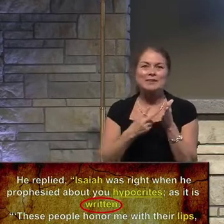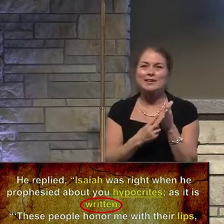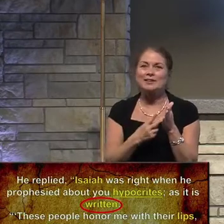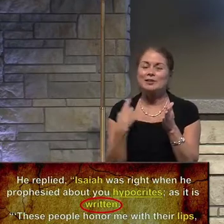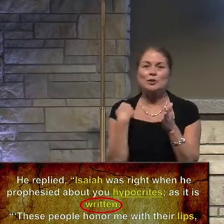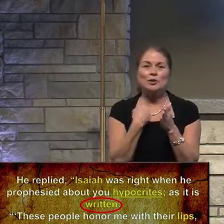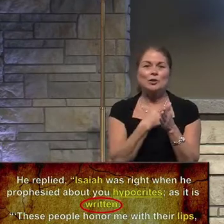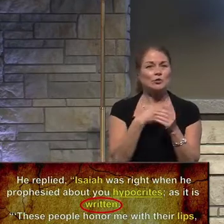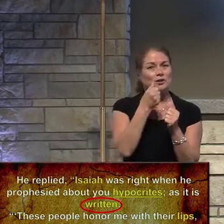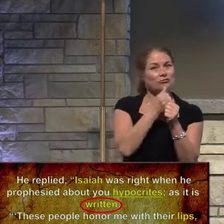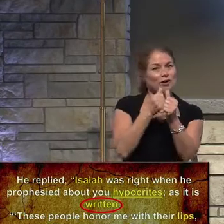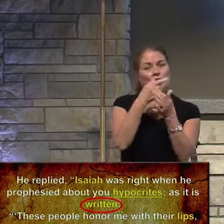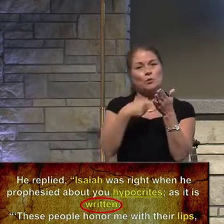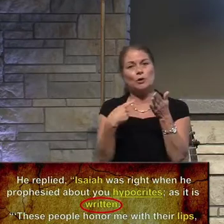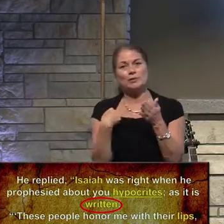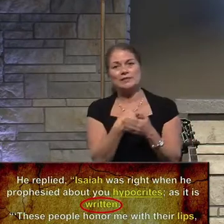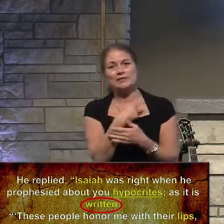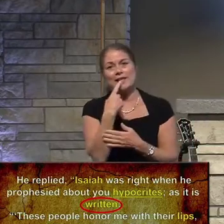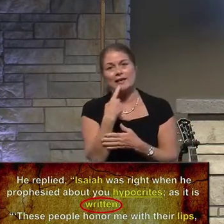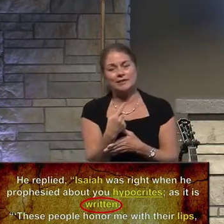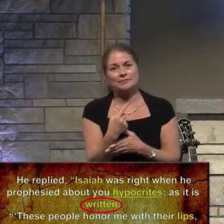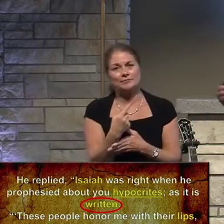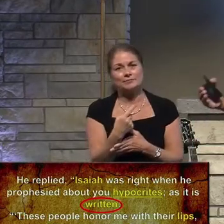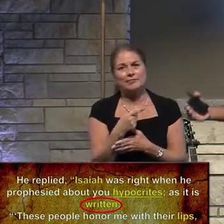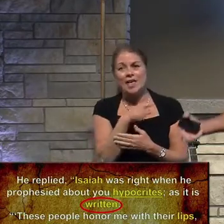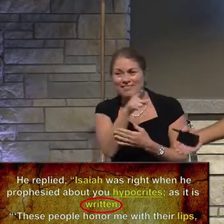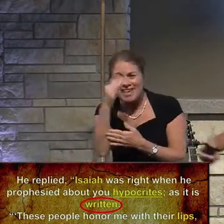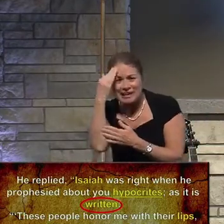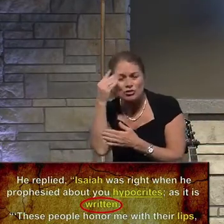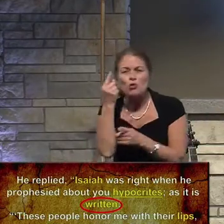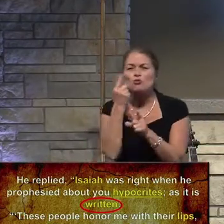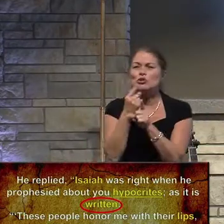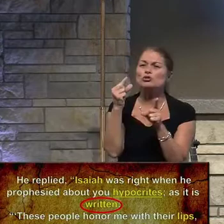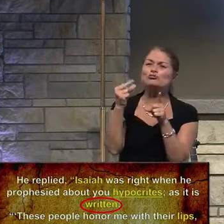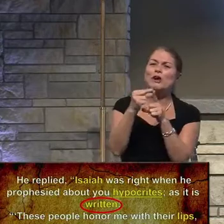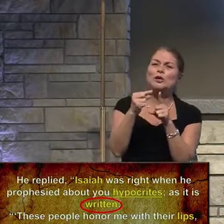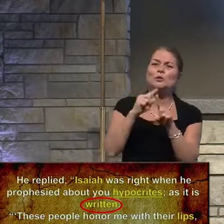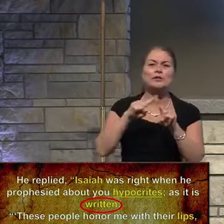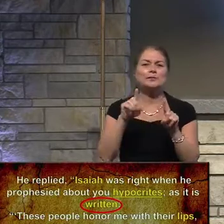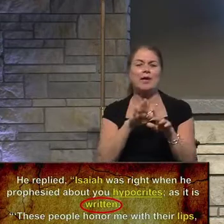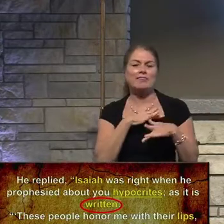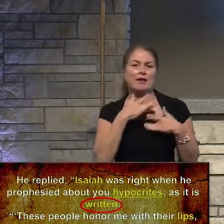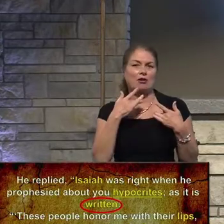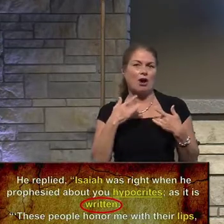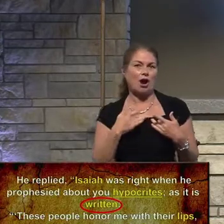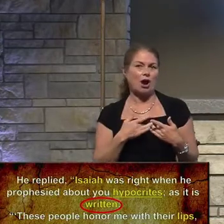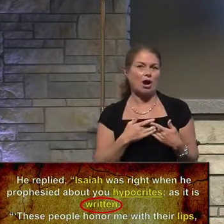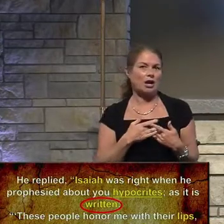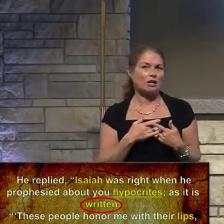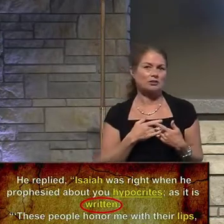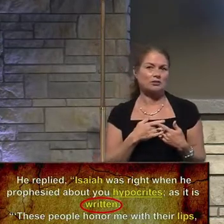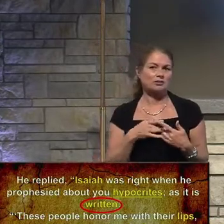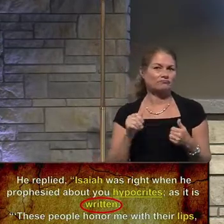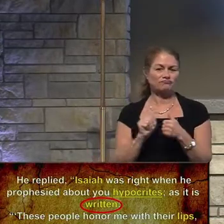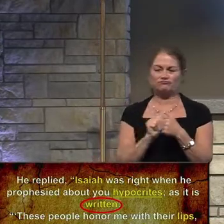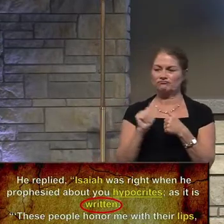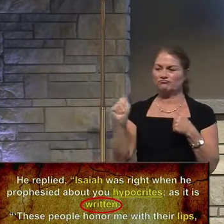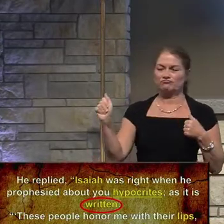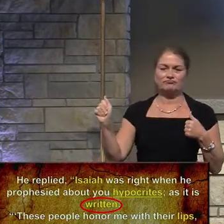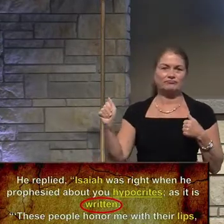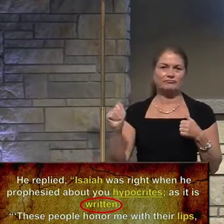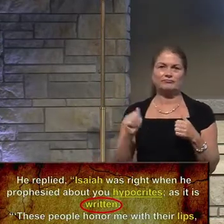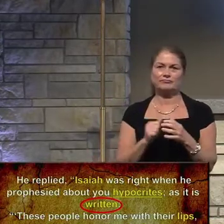we walk the walk. They know the right words to say, but their hearts are far from